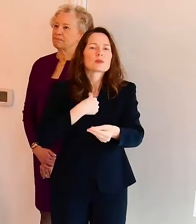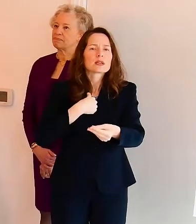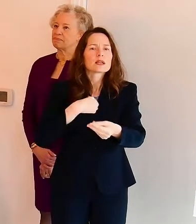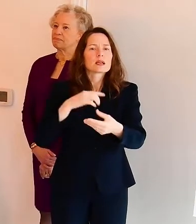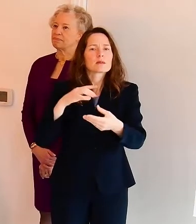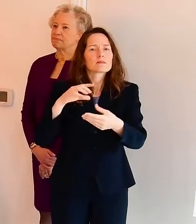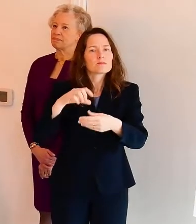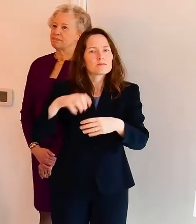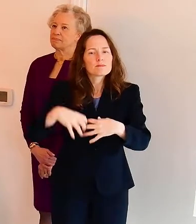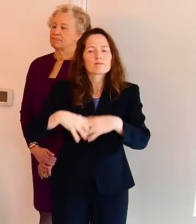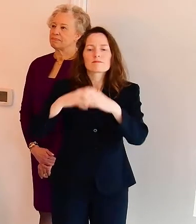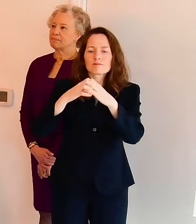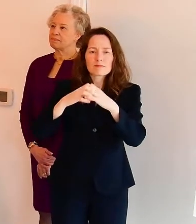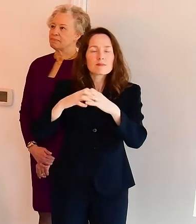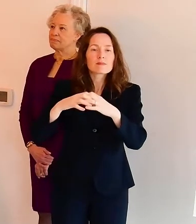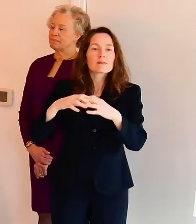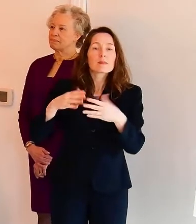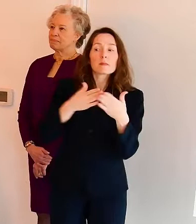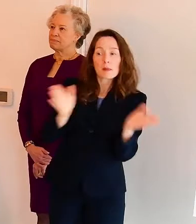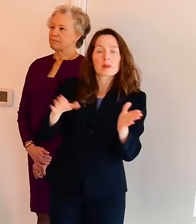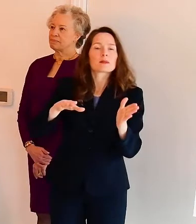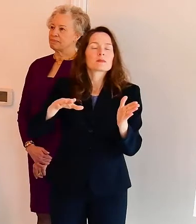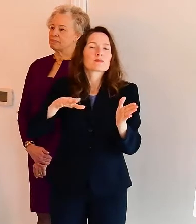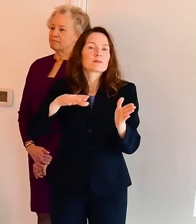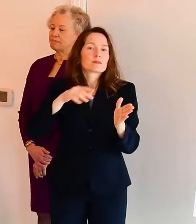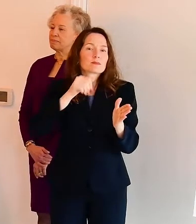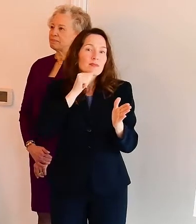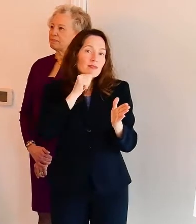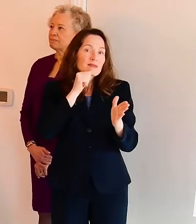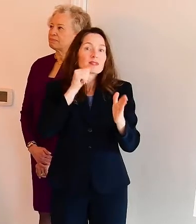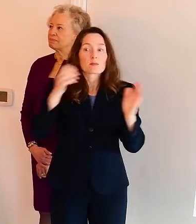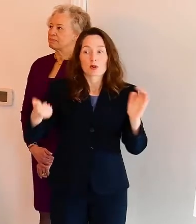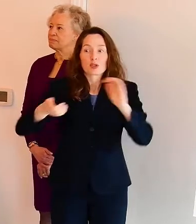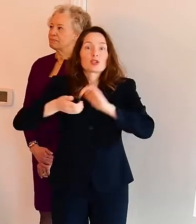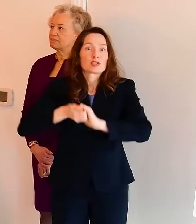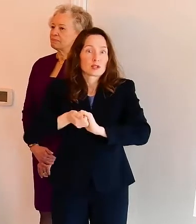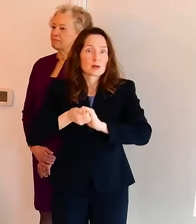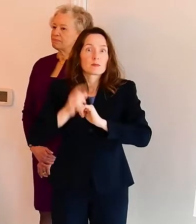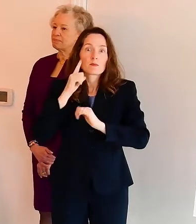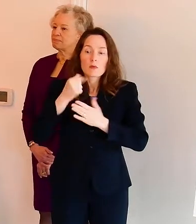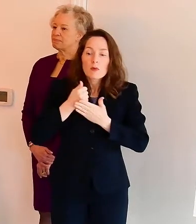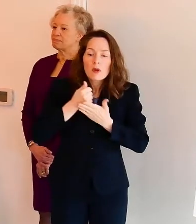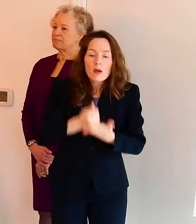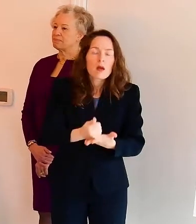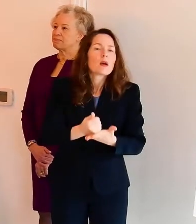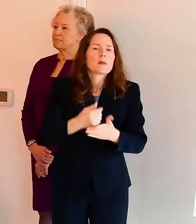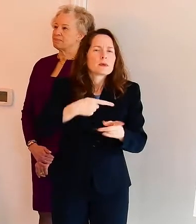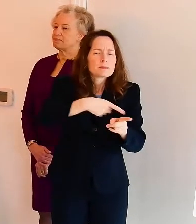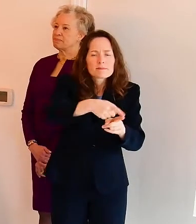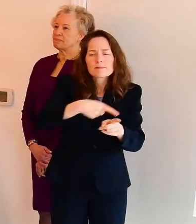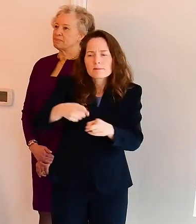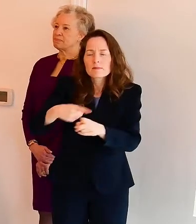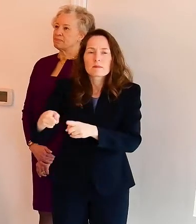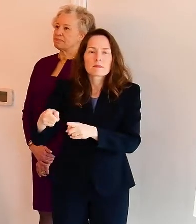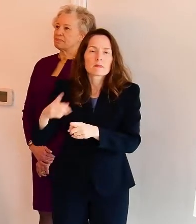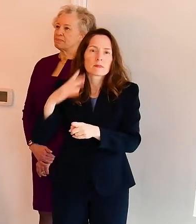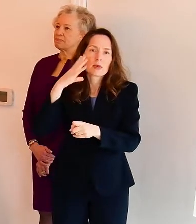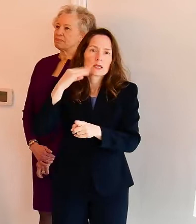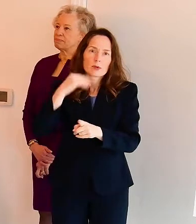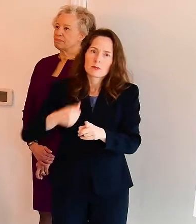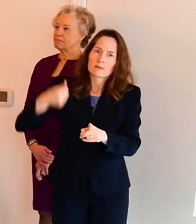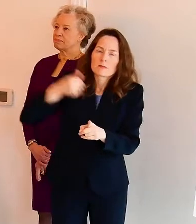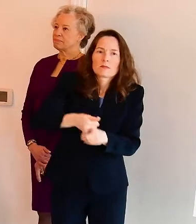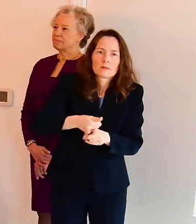key business programs, target sectors that have been significantly impacted by the pandemic, and